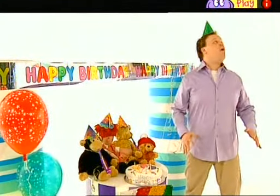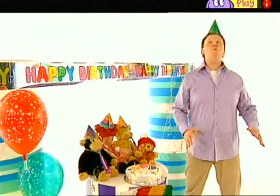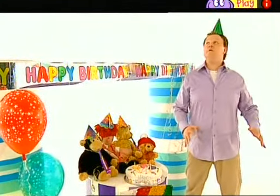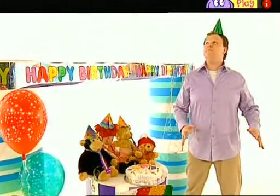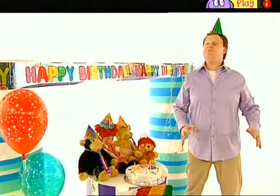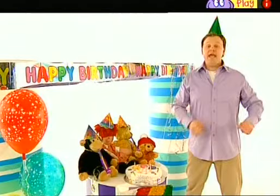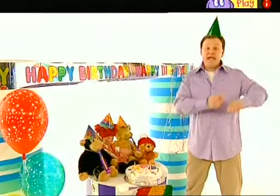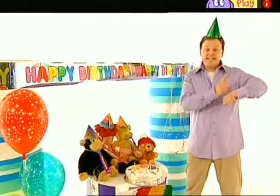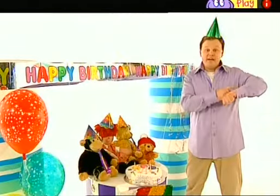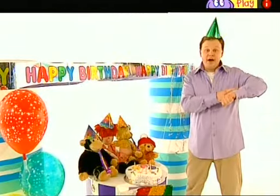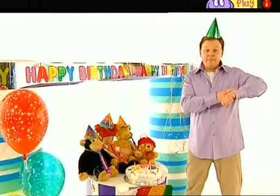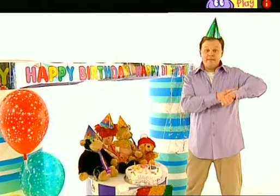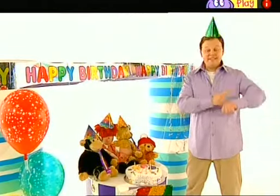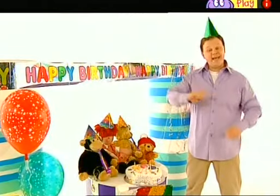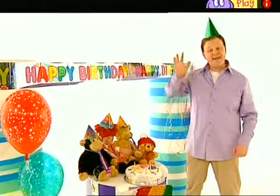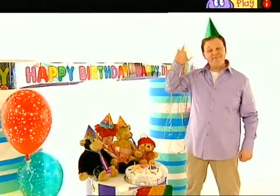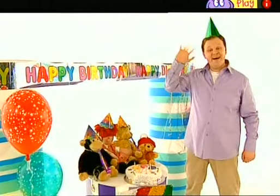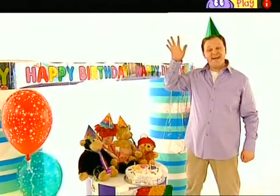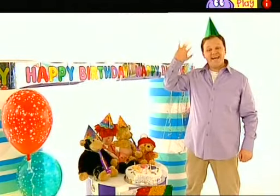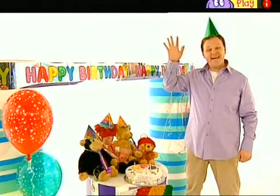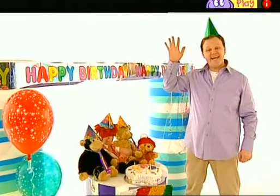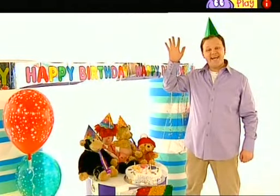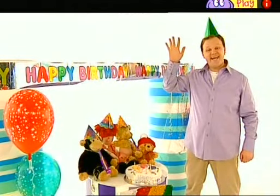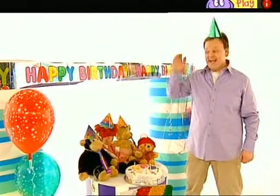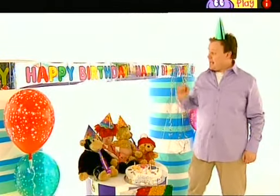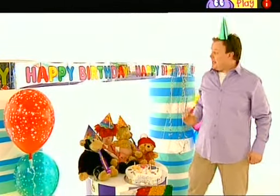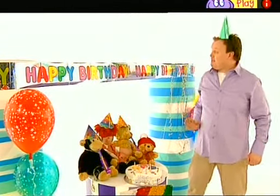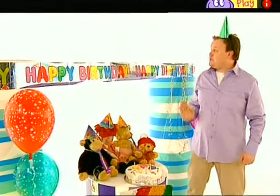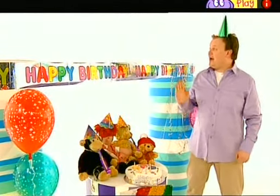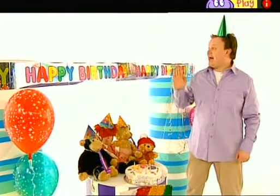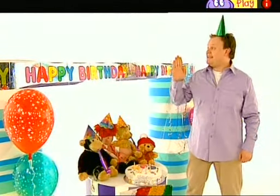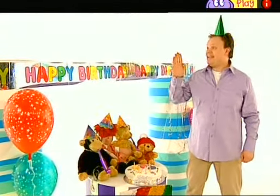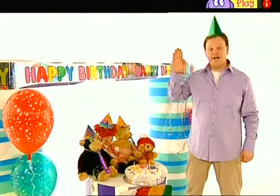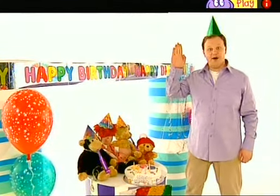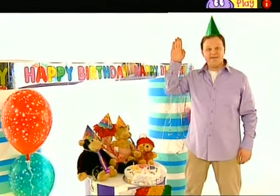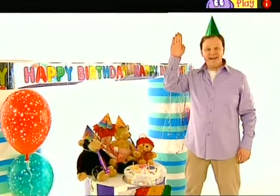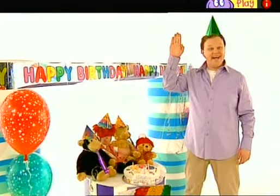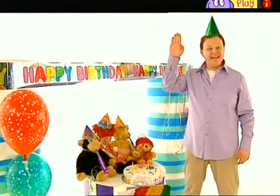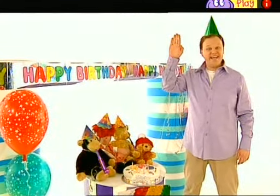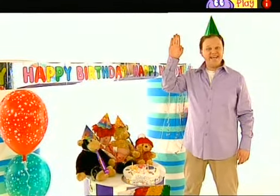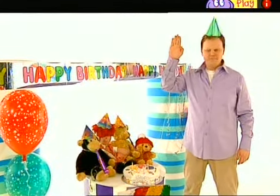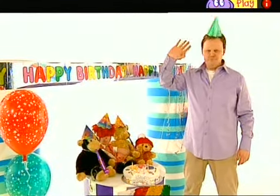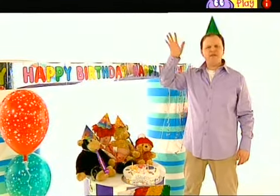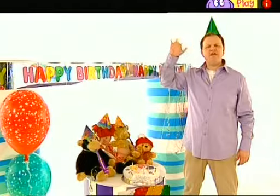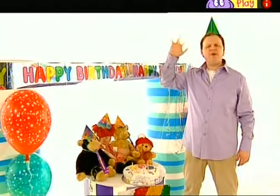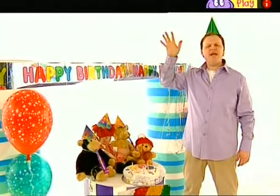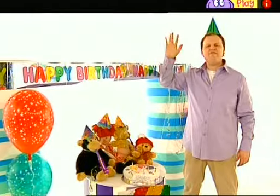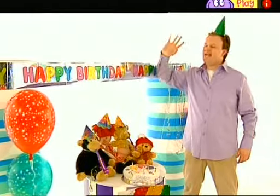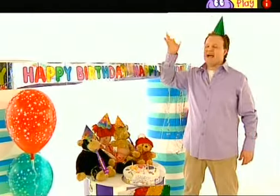Oh, it's time to say goodbye. Lift your hand and hold it high. Give it a wave and